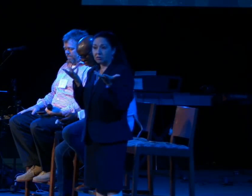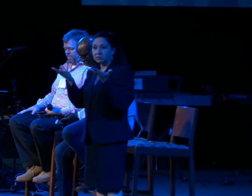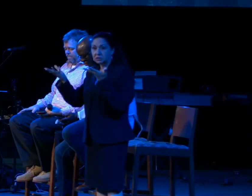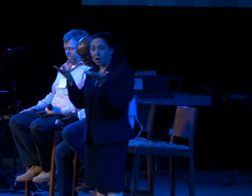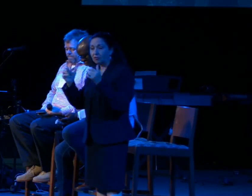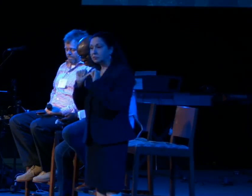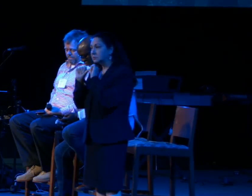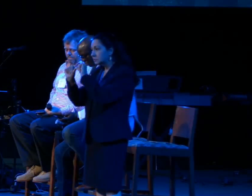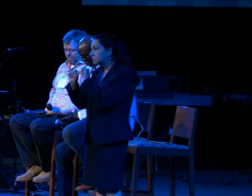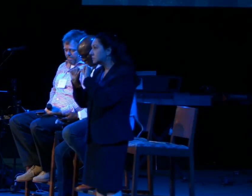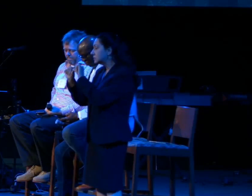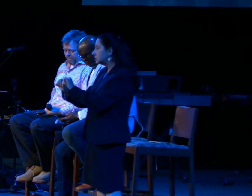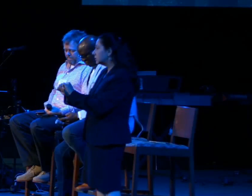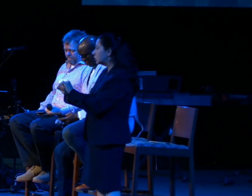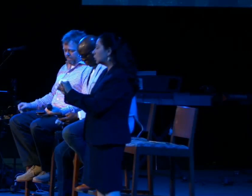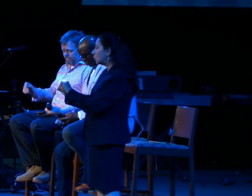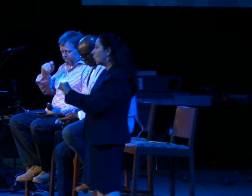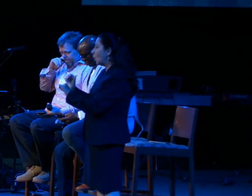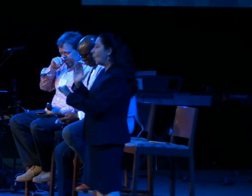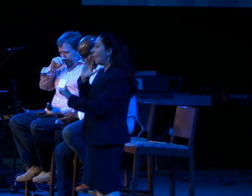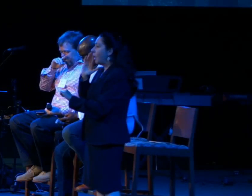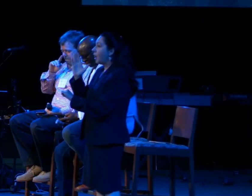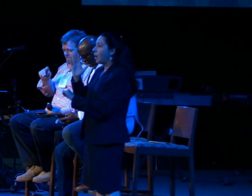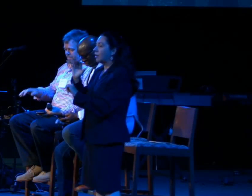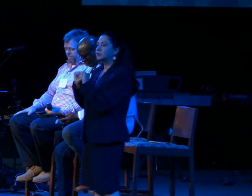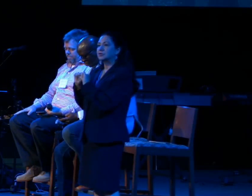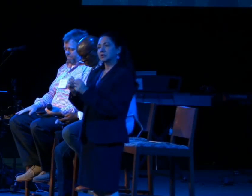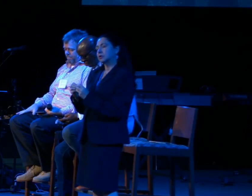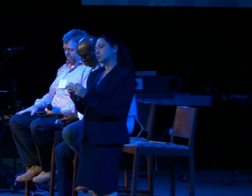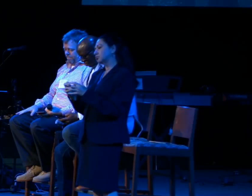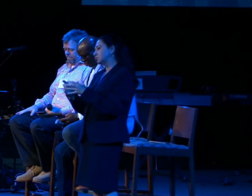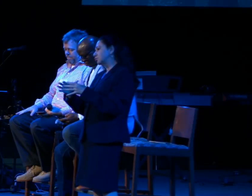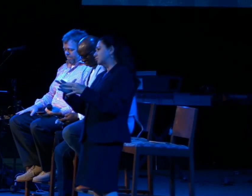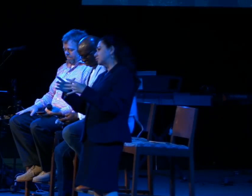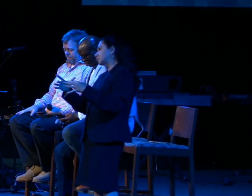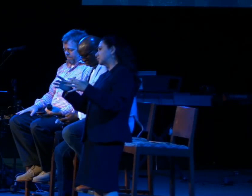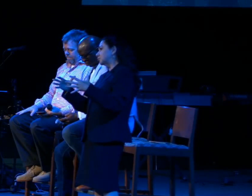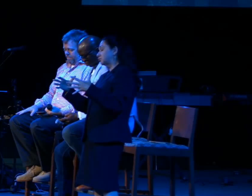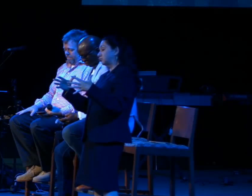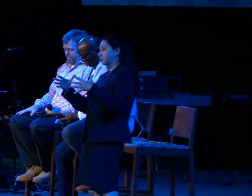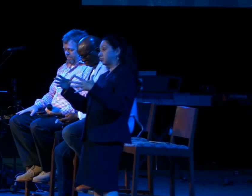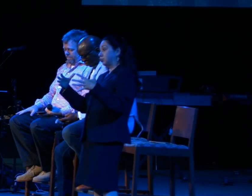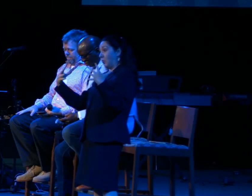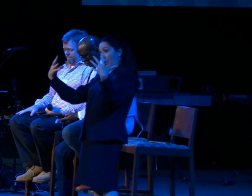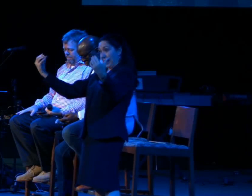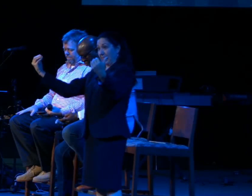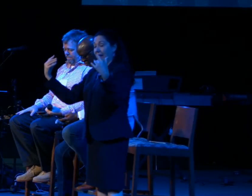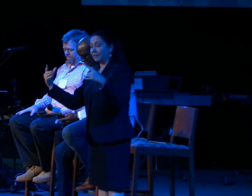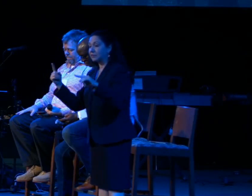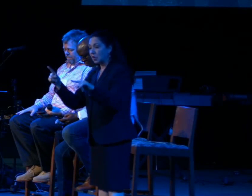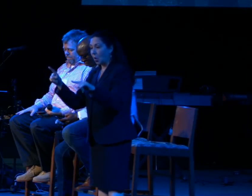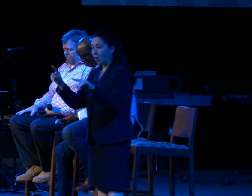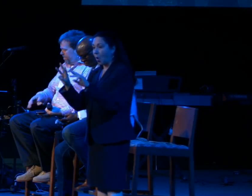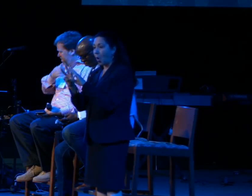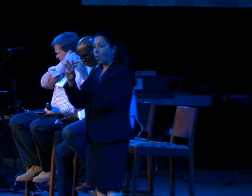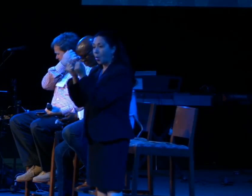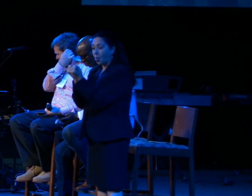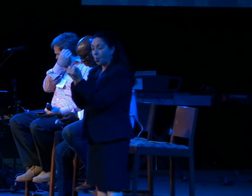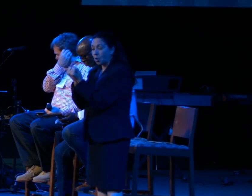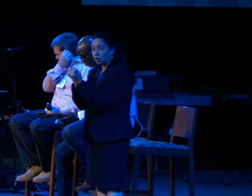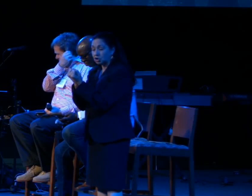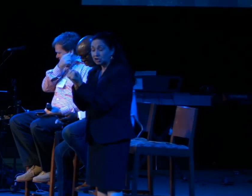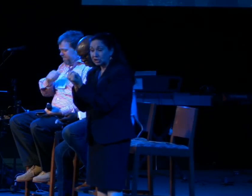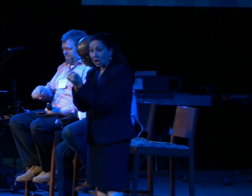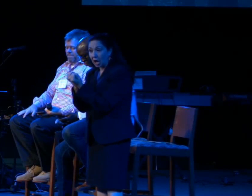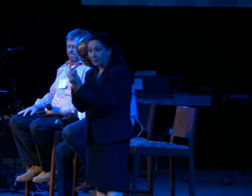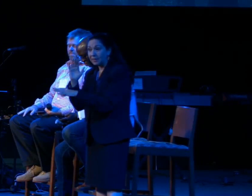are continuing here will just continue to expand beyond here. Our workshop this afternoon is called Meet Me